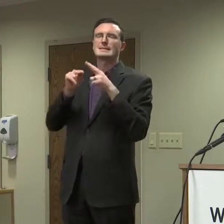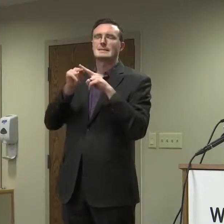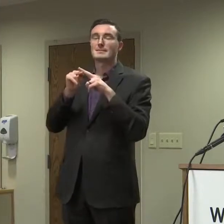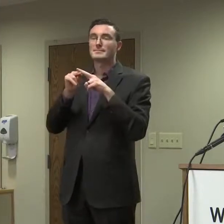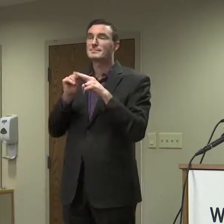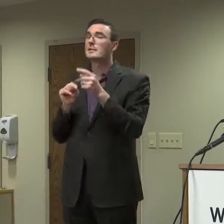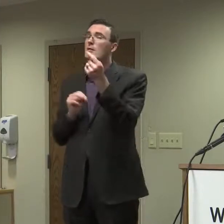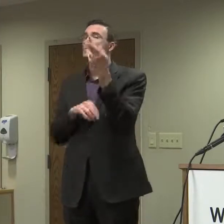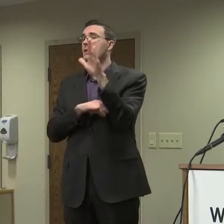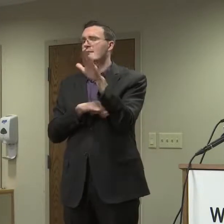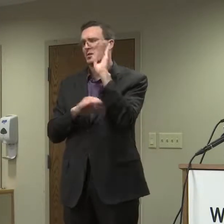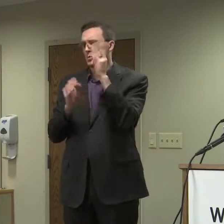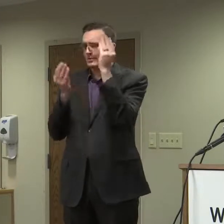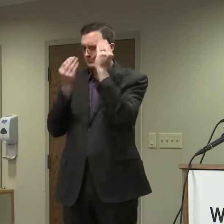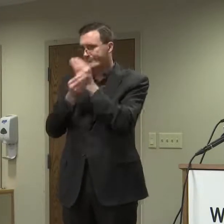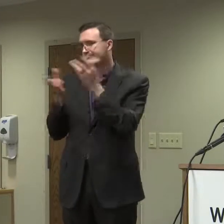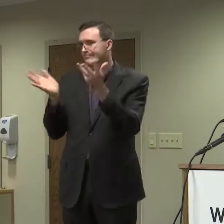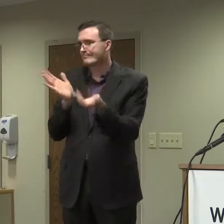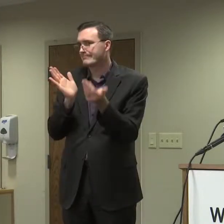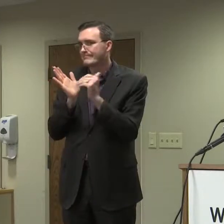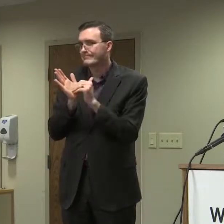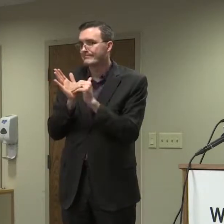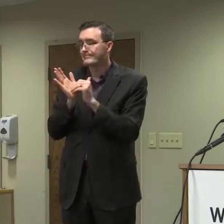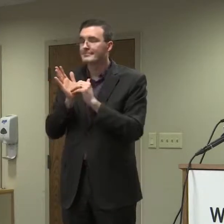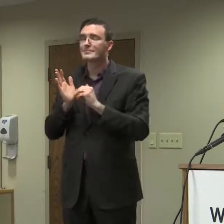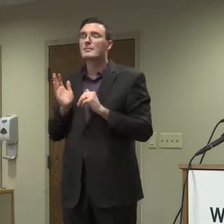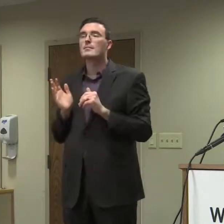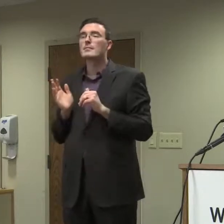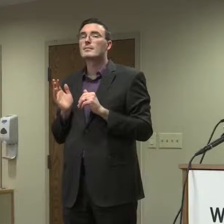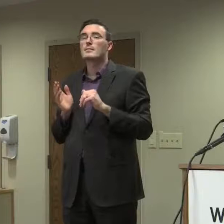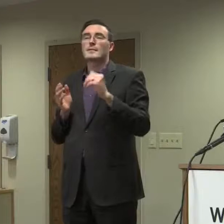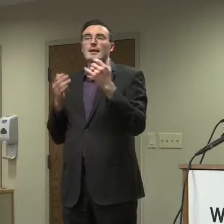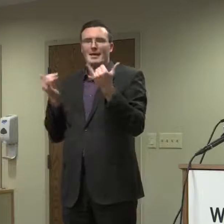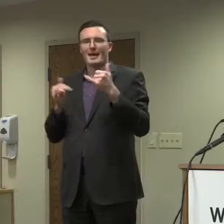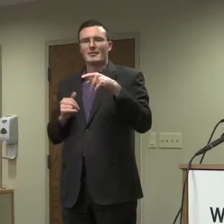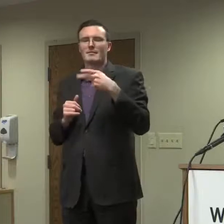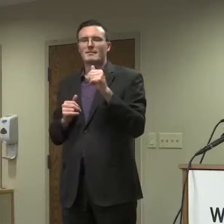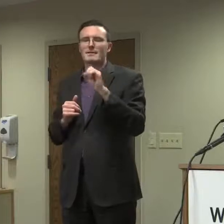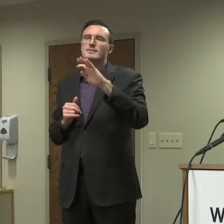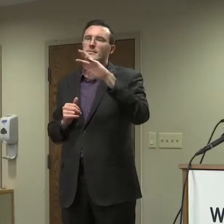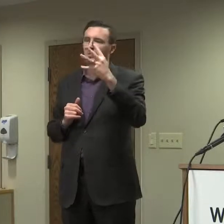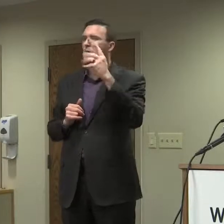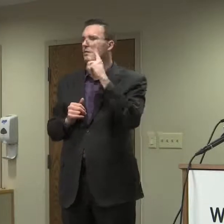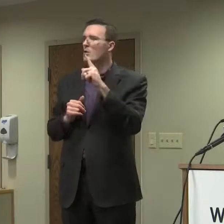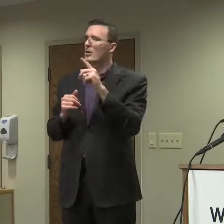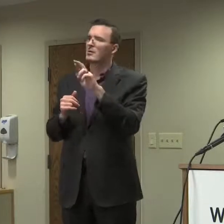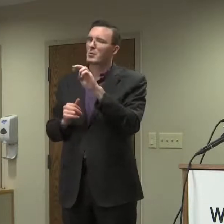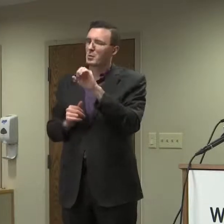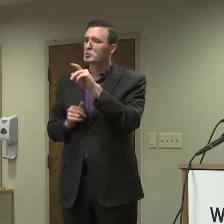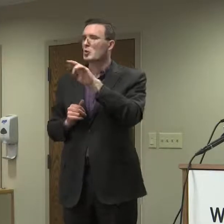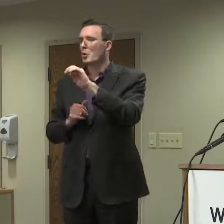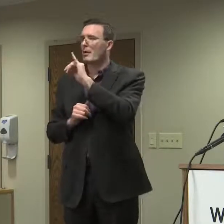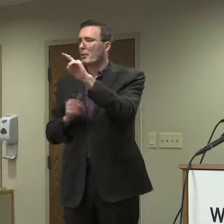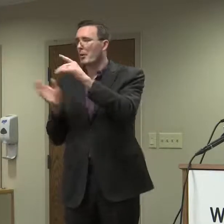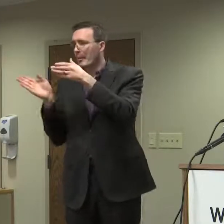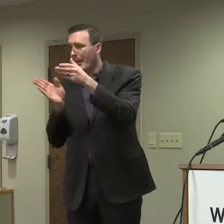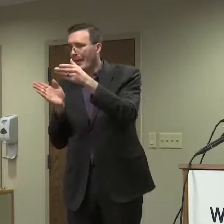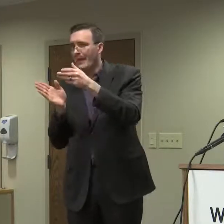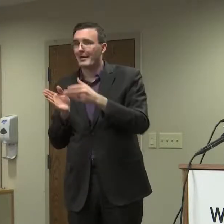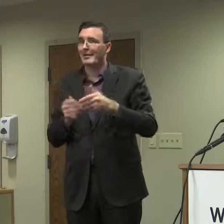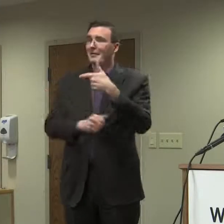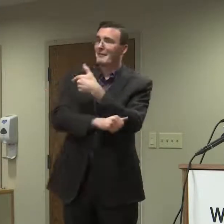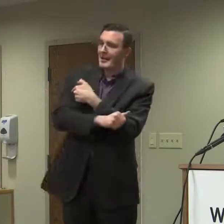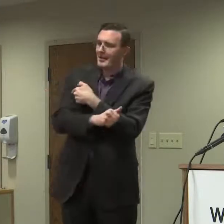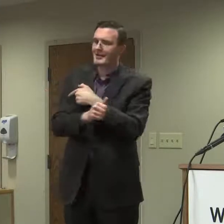have. So while we are in this phase 4 of the Restore Illinois plan, and we're in phase 1B of